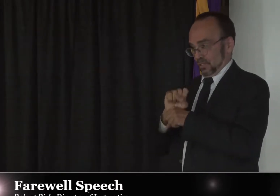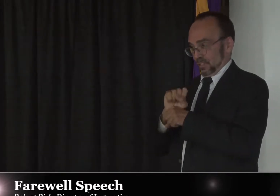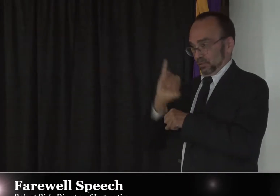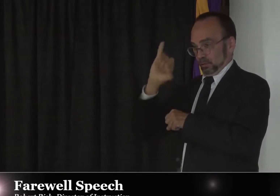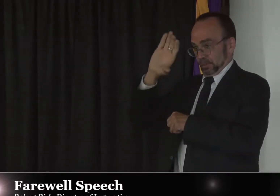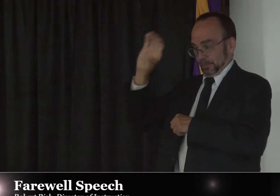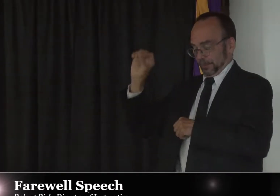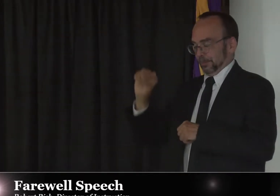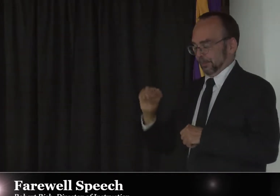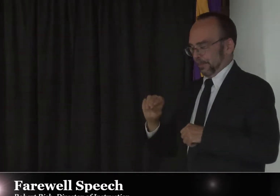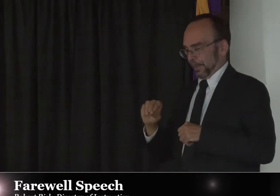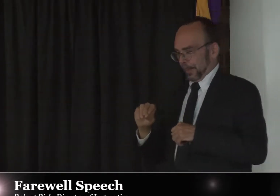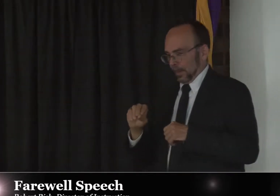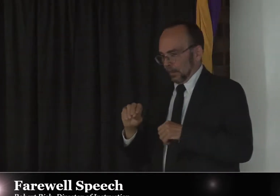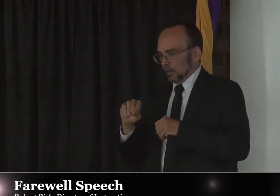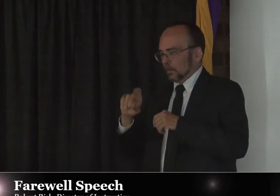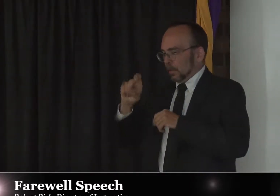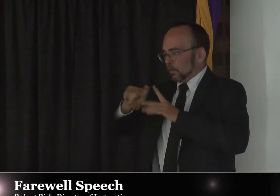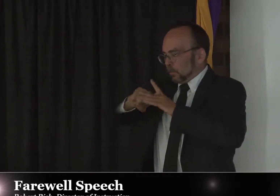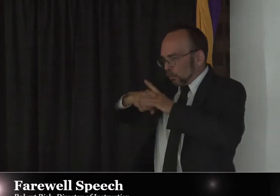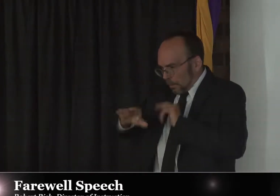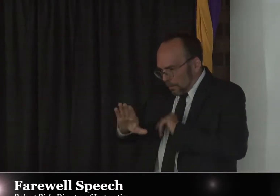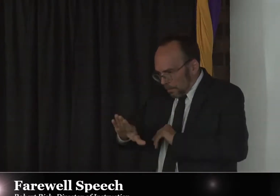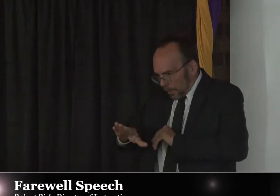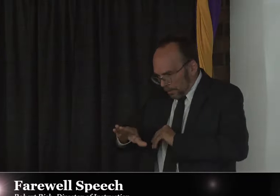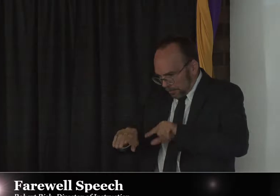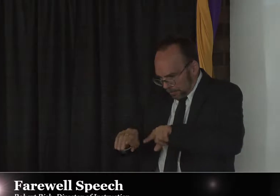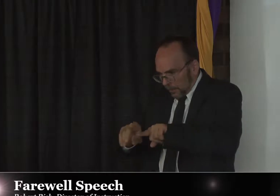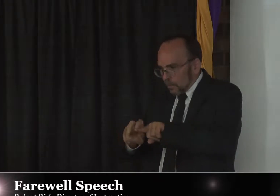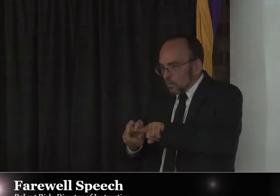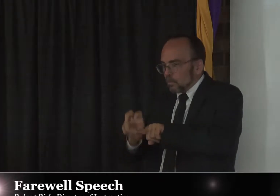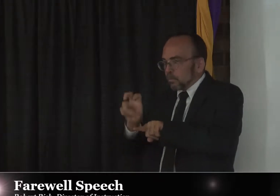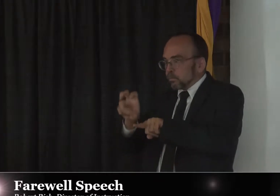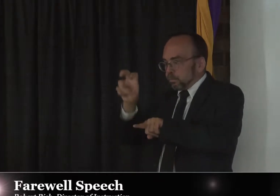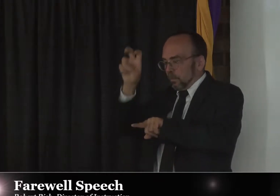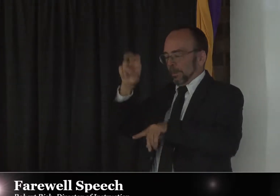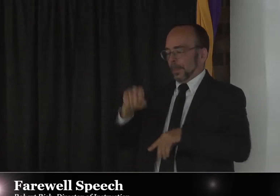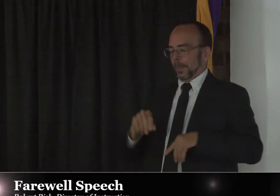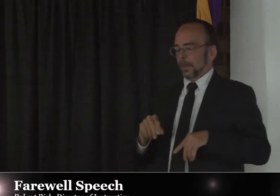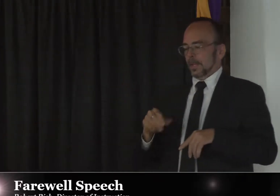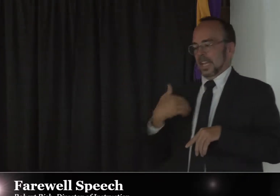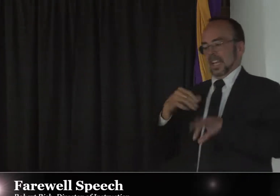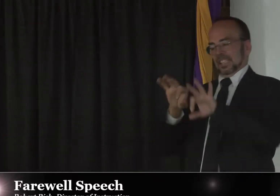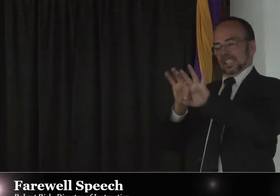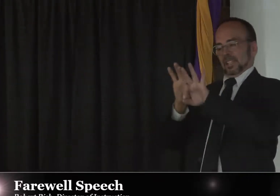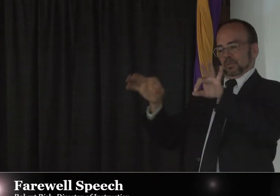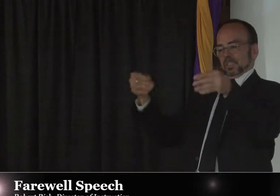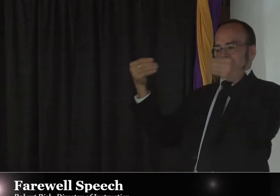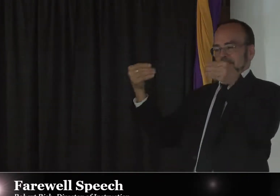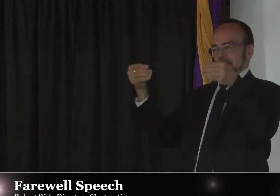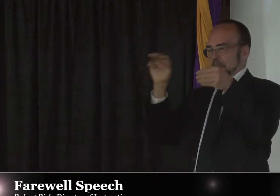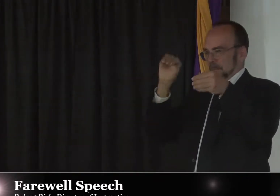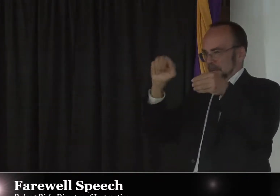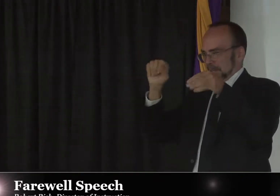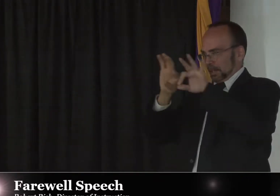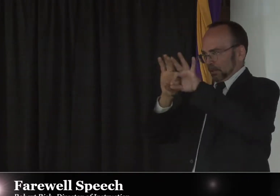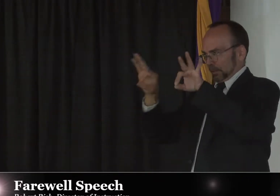this job, this insurance company, I had to start at the bottom. I had to move my way up. I got degrees. I